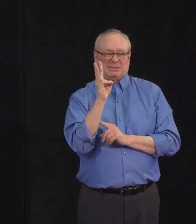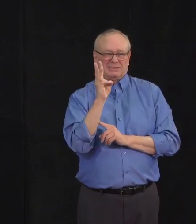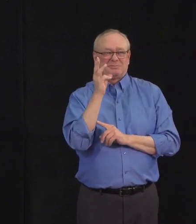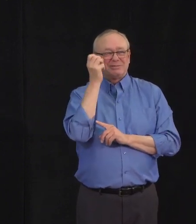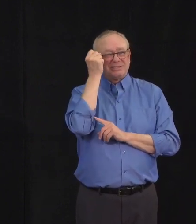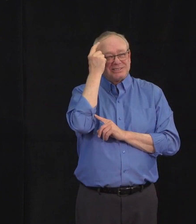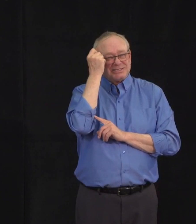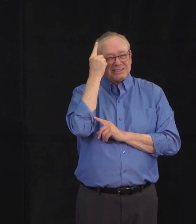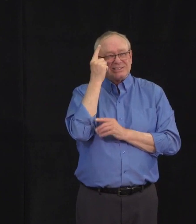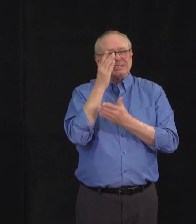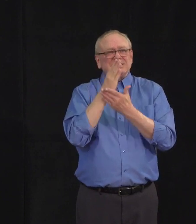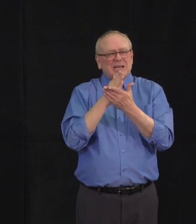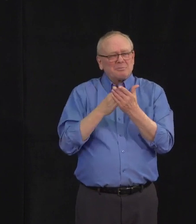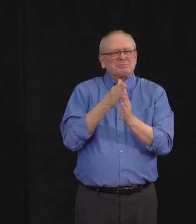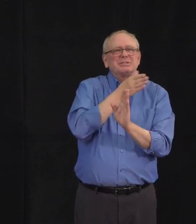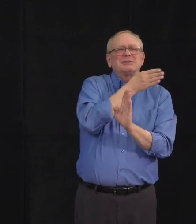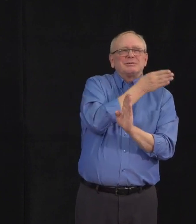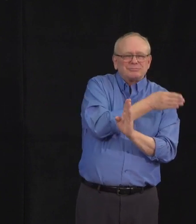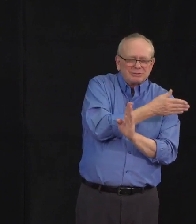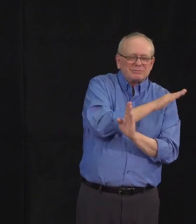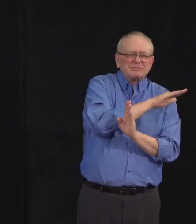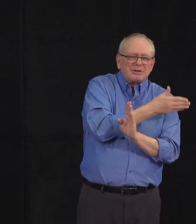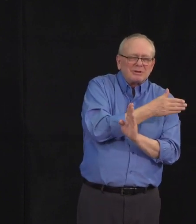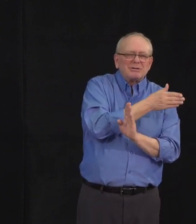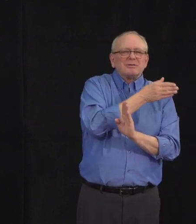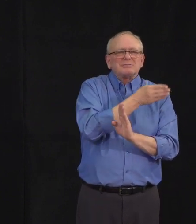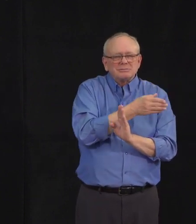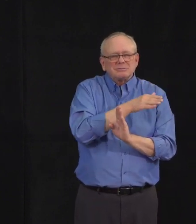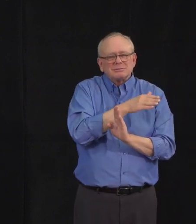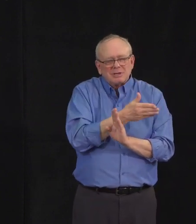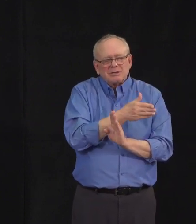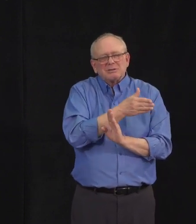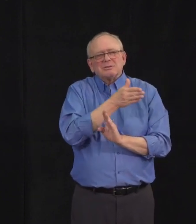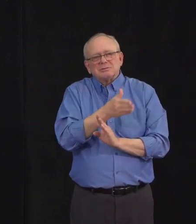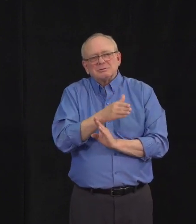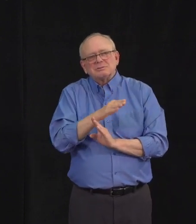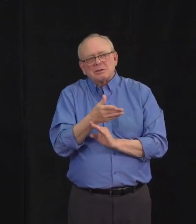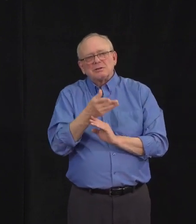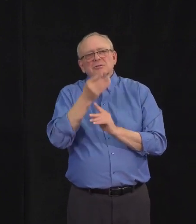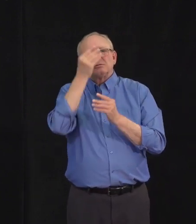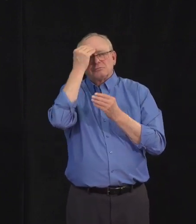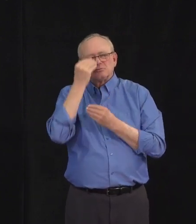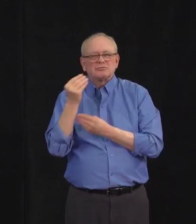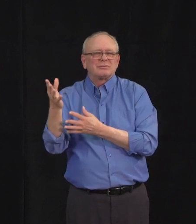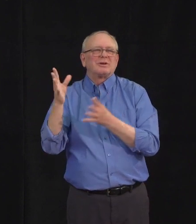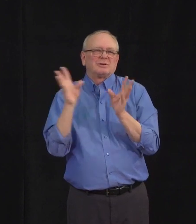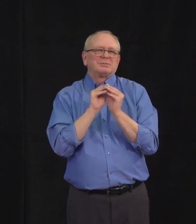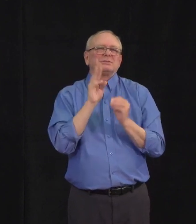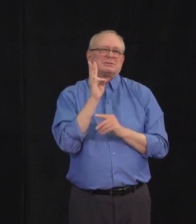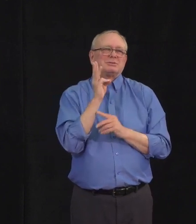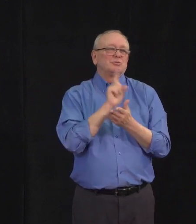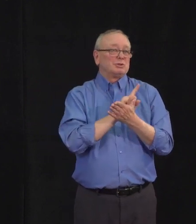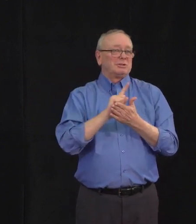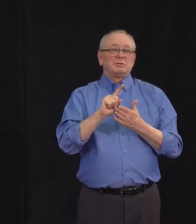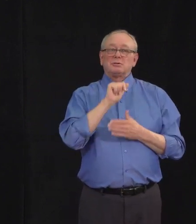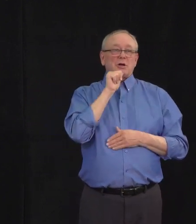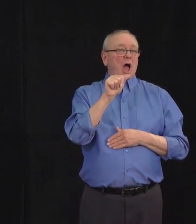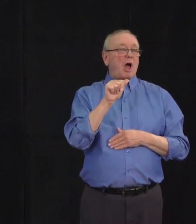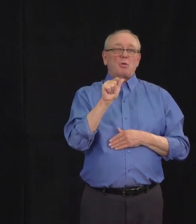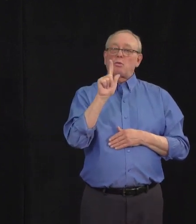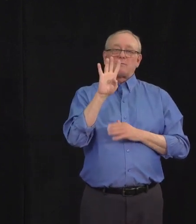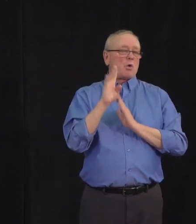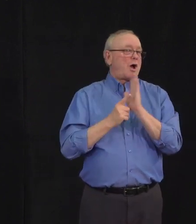reporting to come to the ministry. And so these are deaths that happened over the past week. These are not all deaths that happened in the past 24